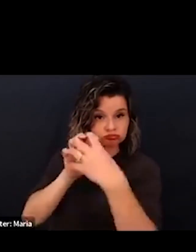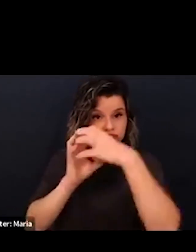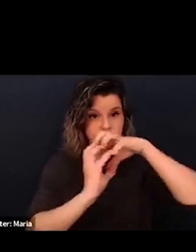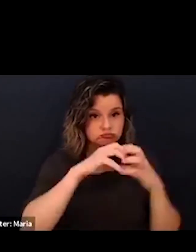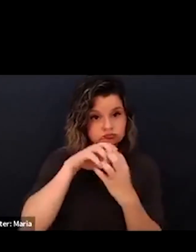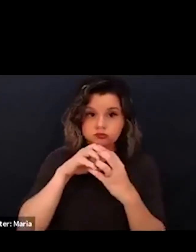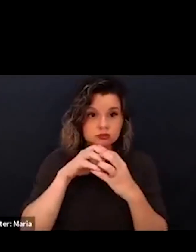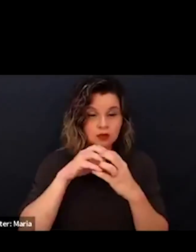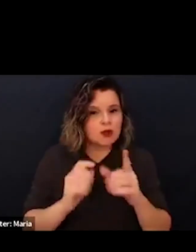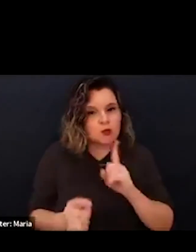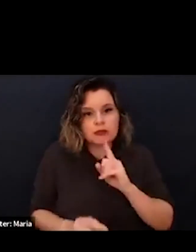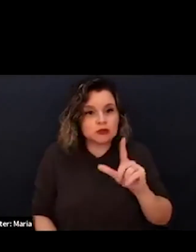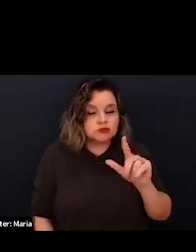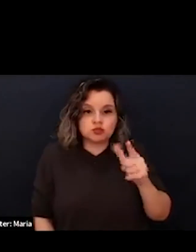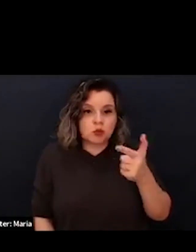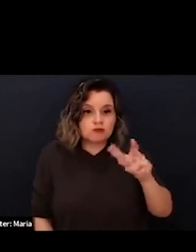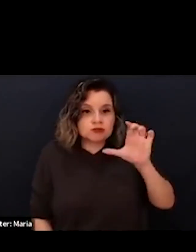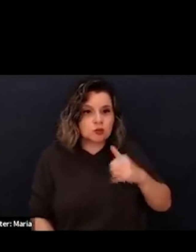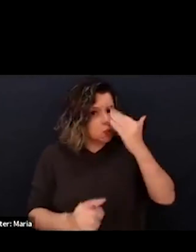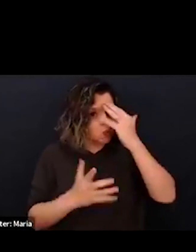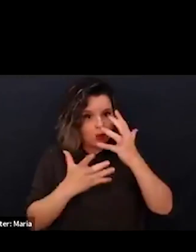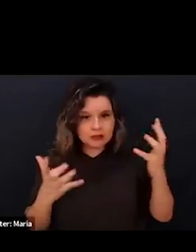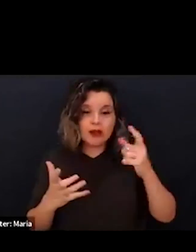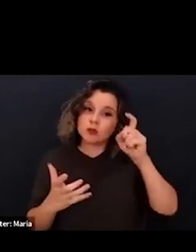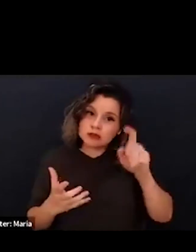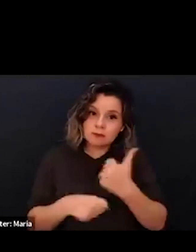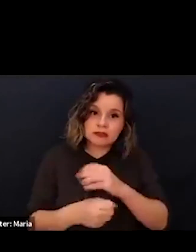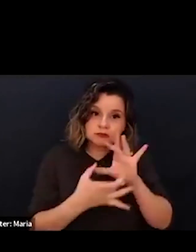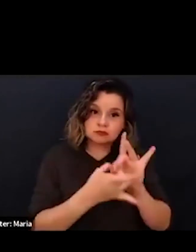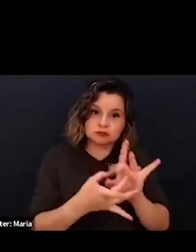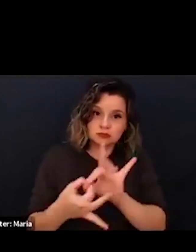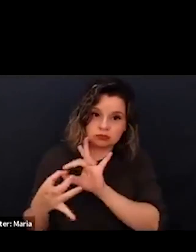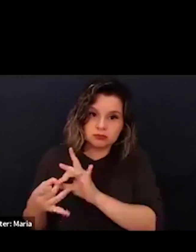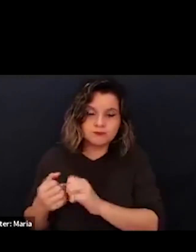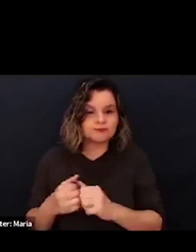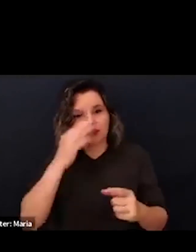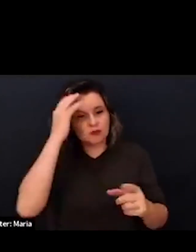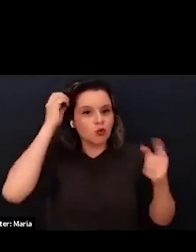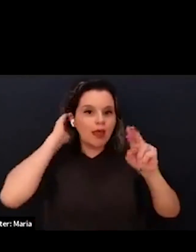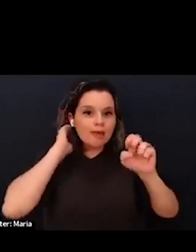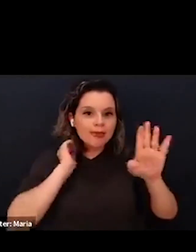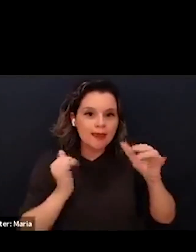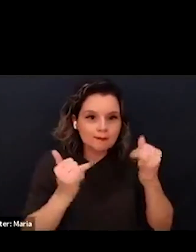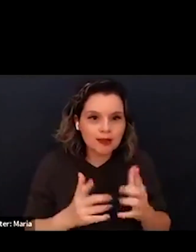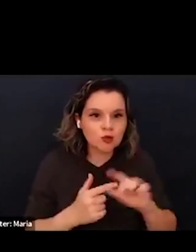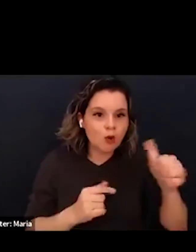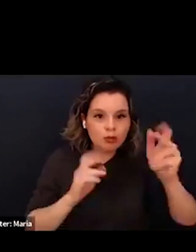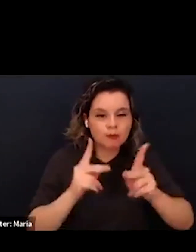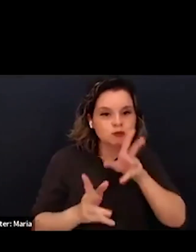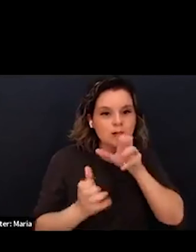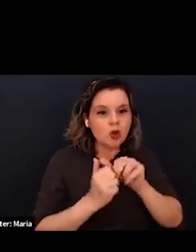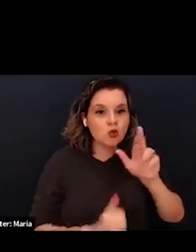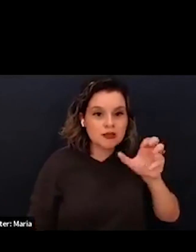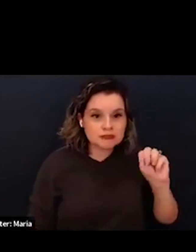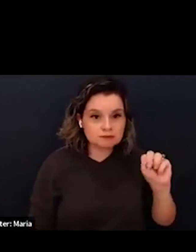It's, it's the 21st century. We know a lot. We need to make these connections. So in other words, those NBA players and others who are speaking out about racism,